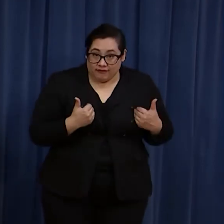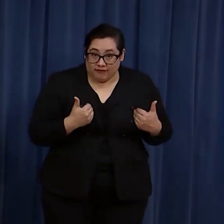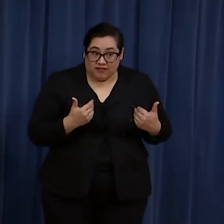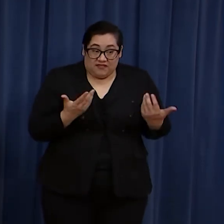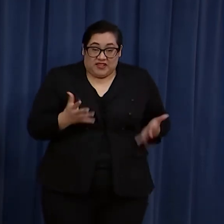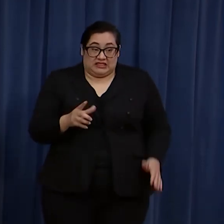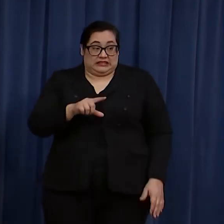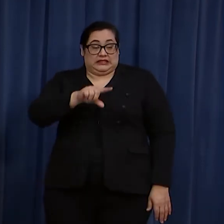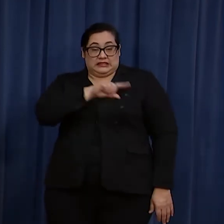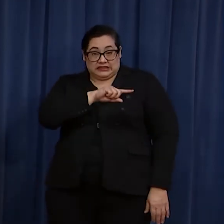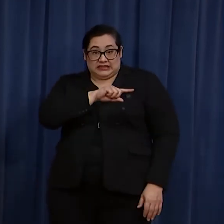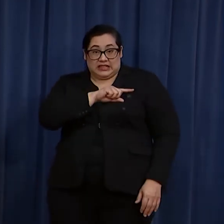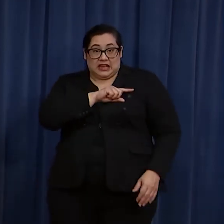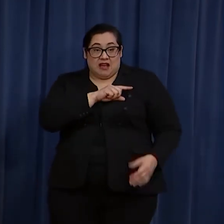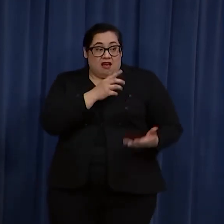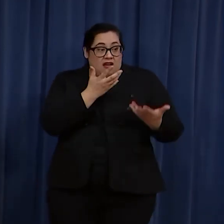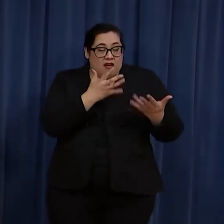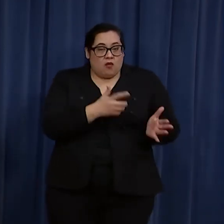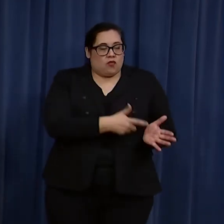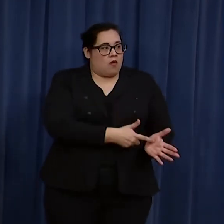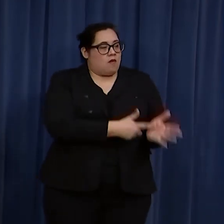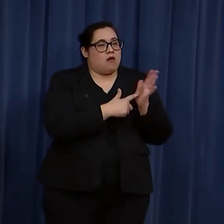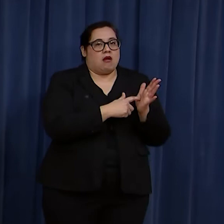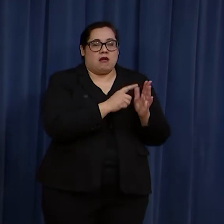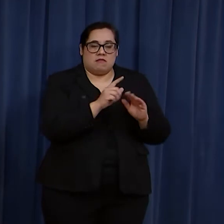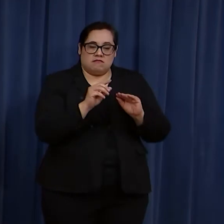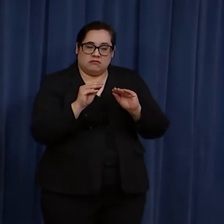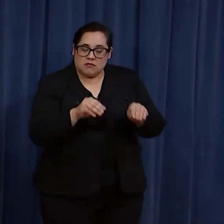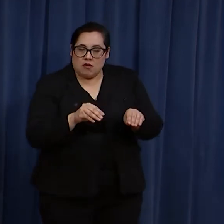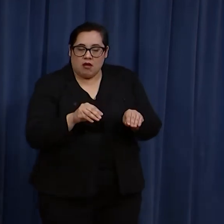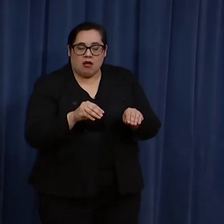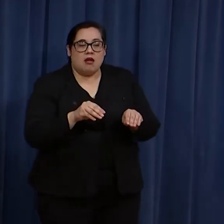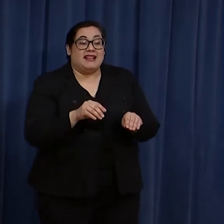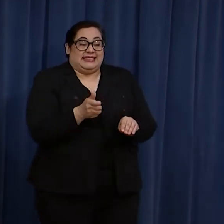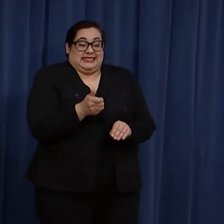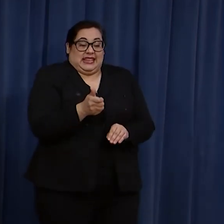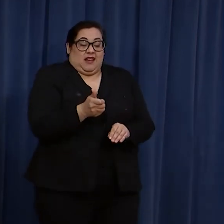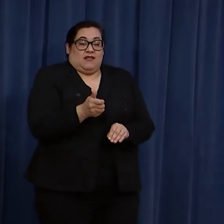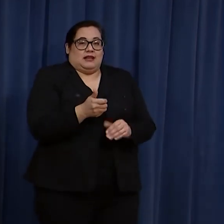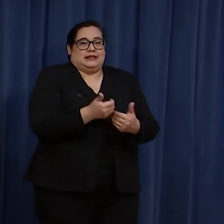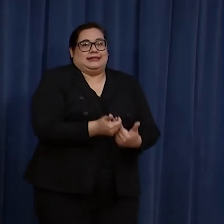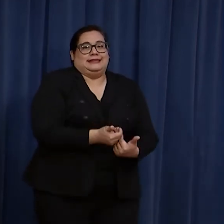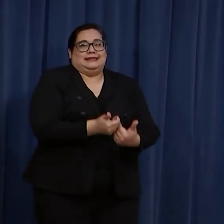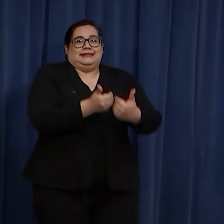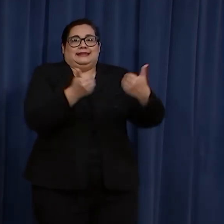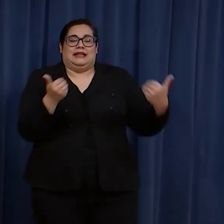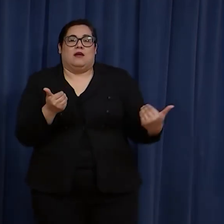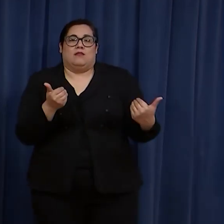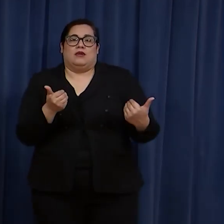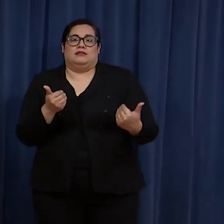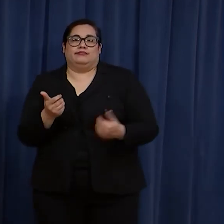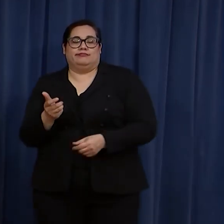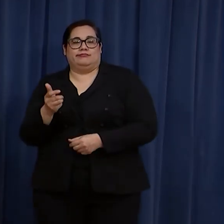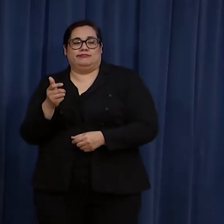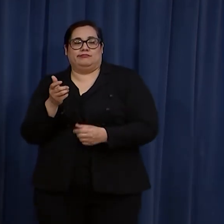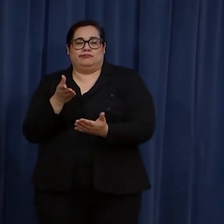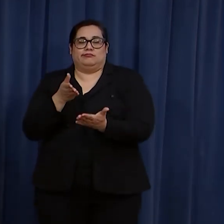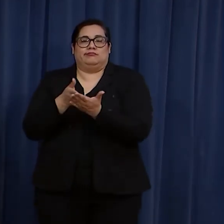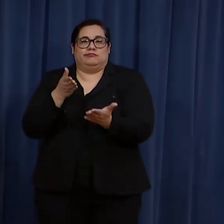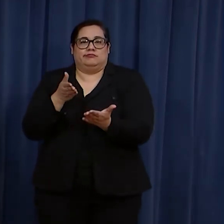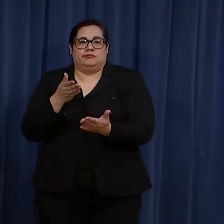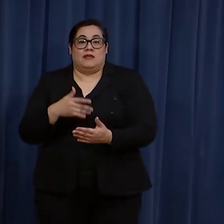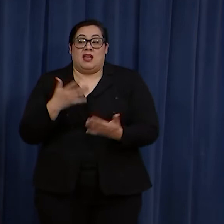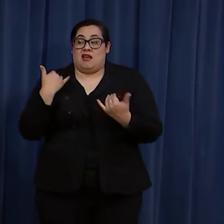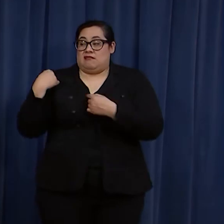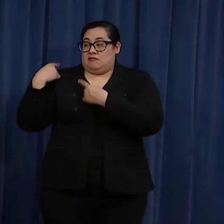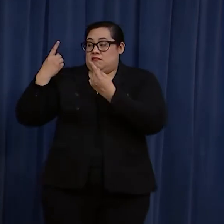device after you've been required to install it is itself a separate offense. And since the beginning of this year,